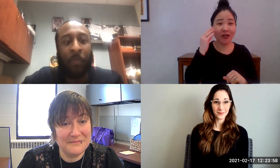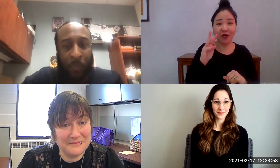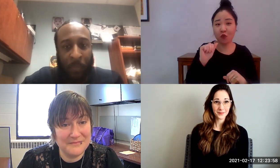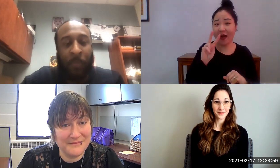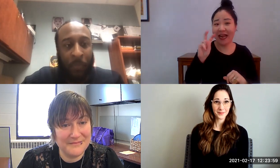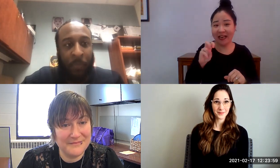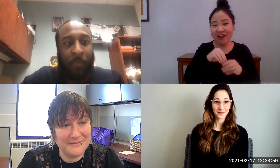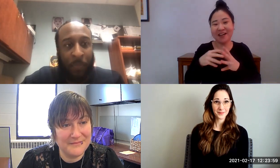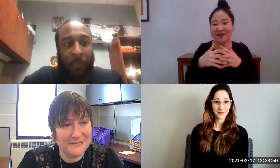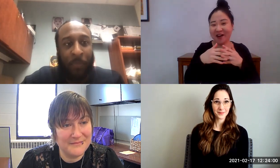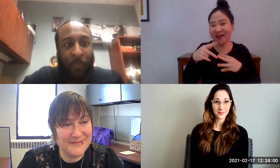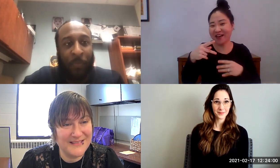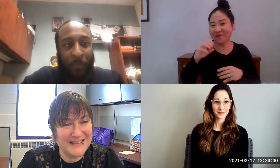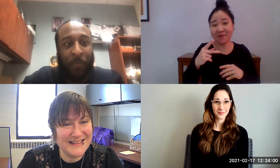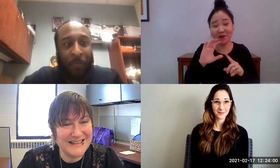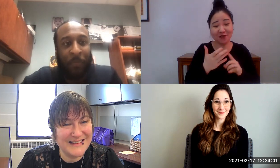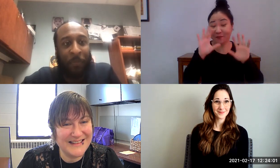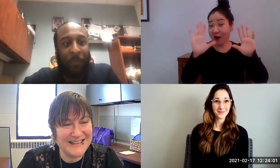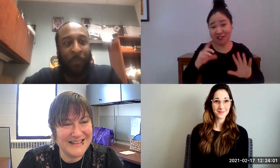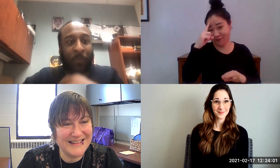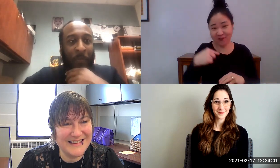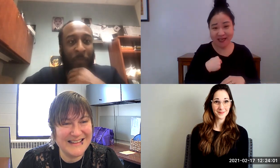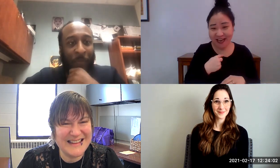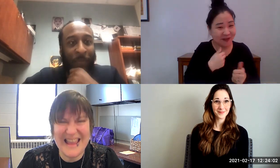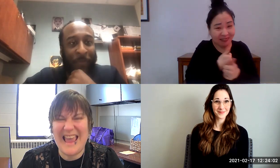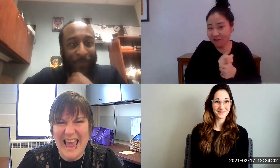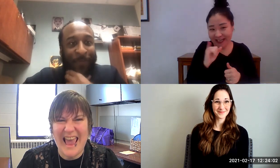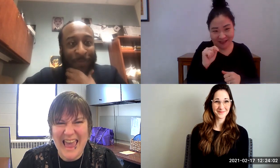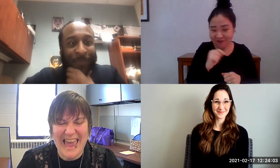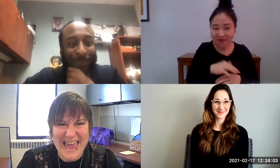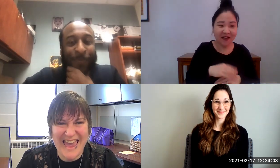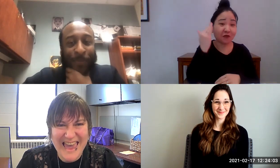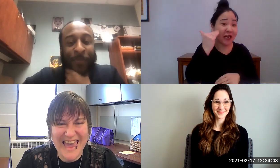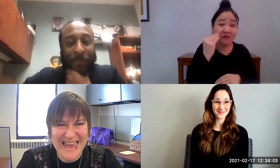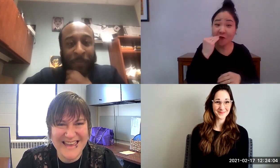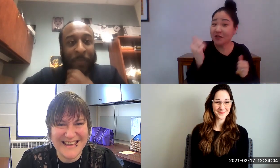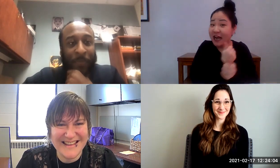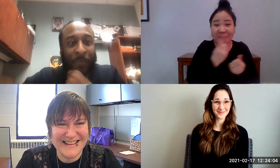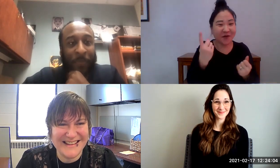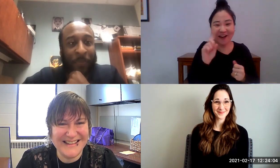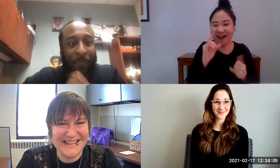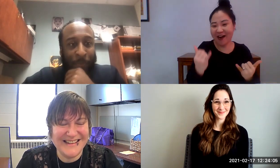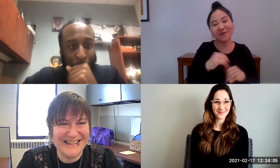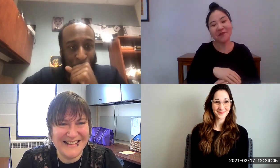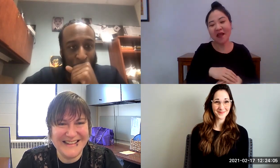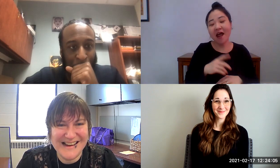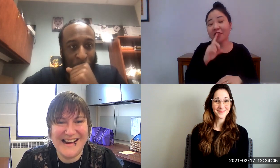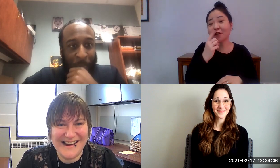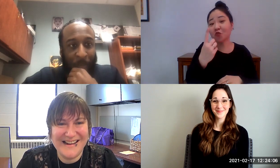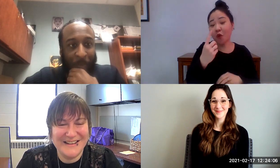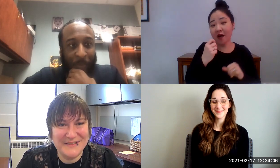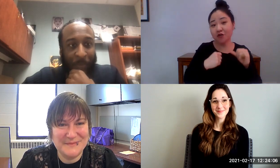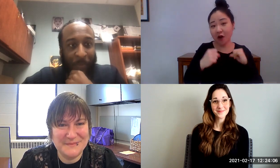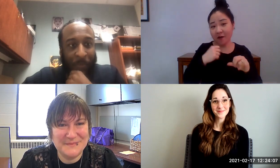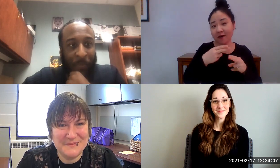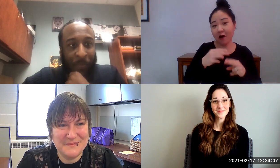The Korean wave in American pop culture has been awesome for me. I've been loving it. Korean food is everywhere now.